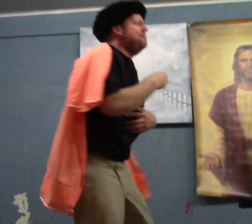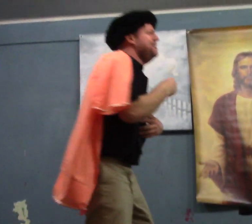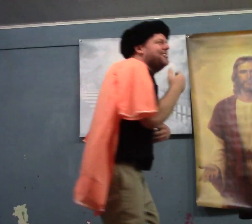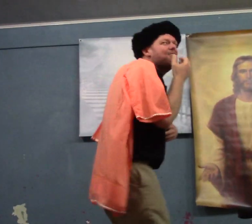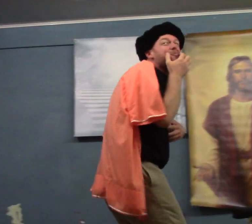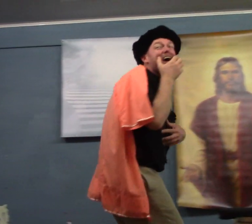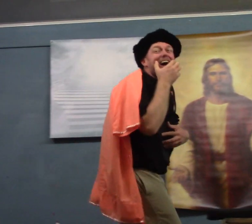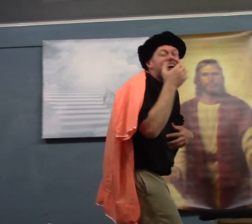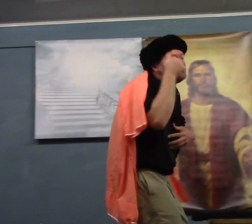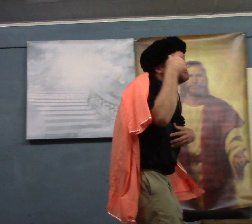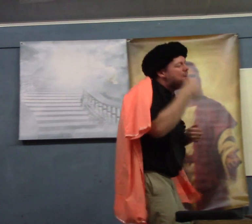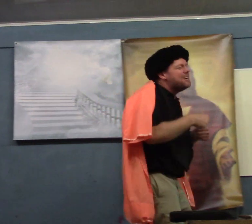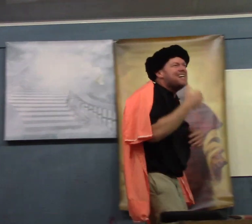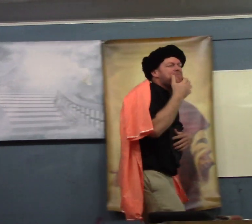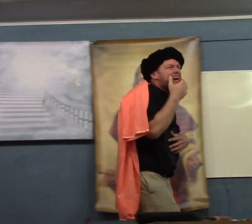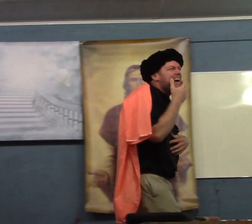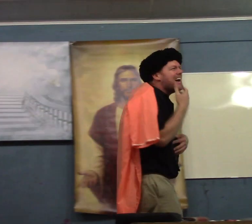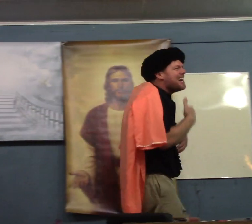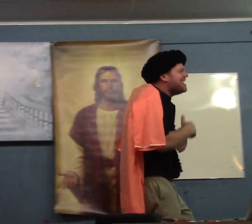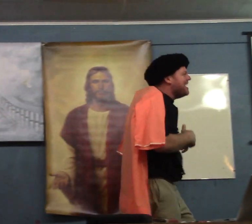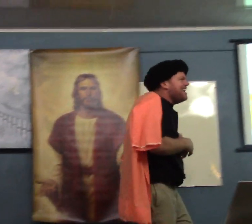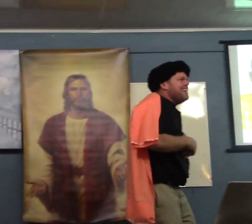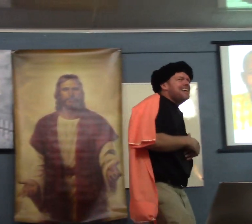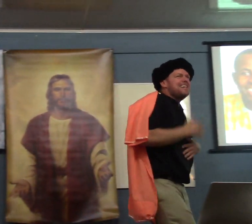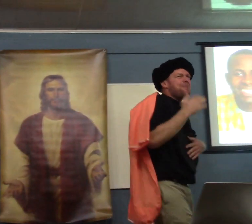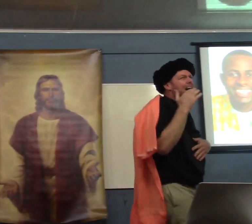I go home with a smile. Remember, I need to smile.